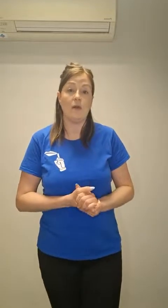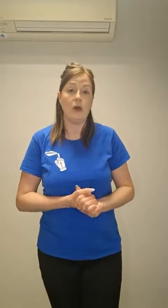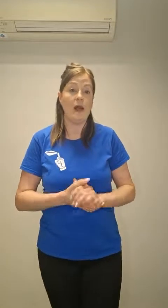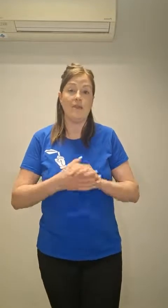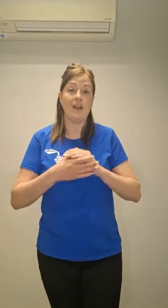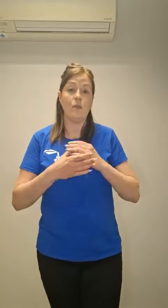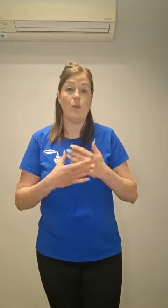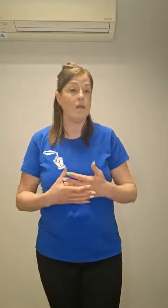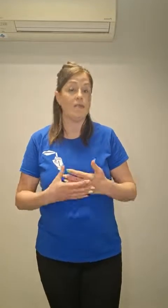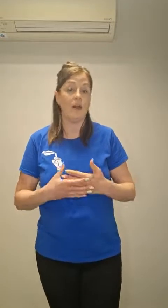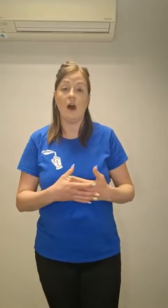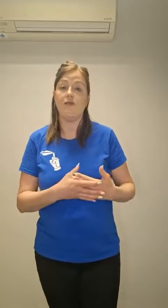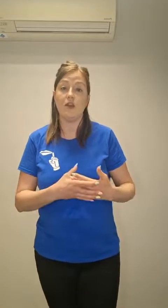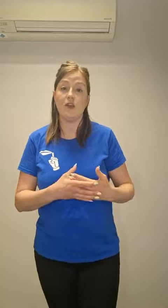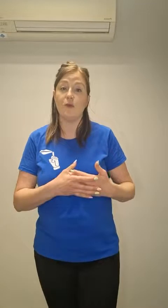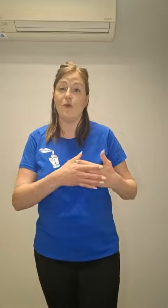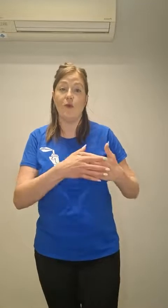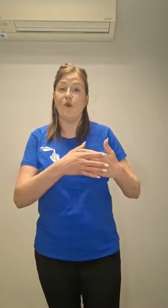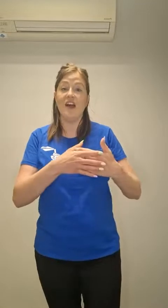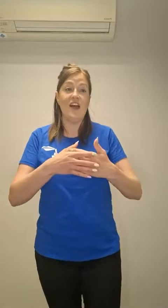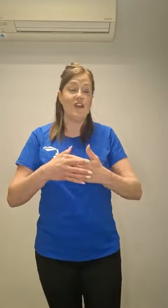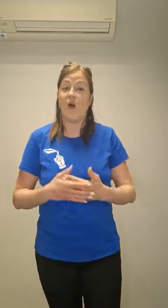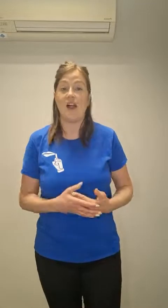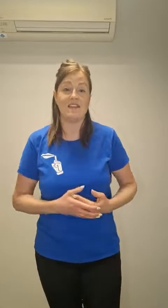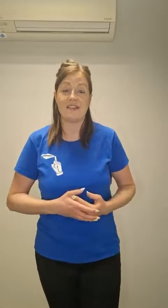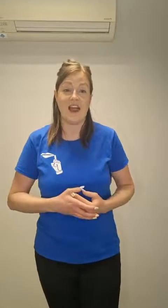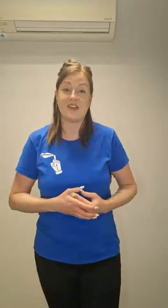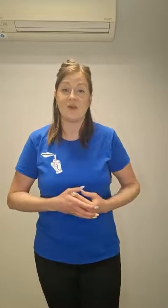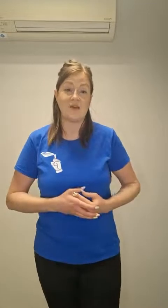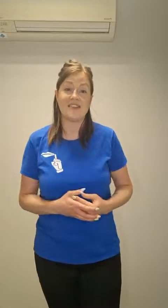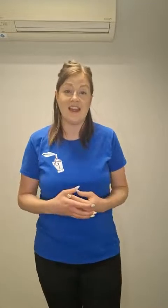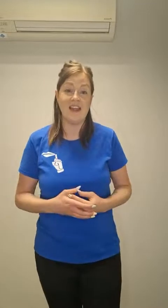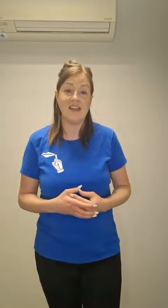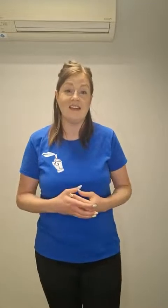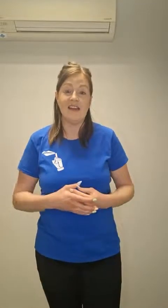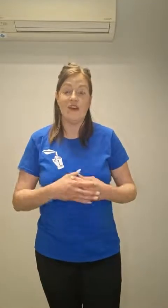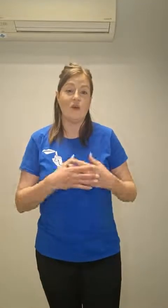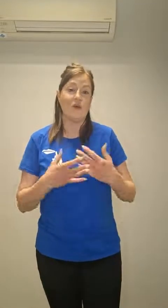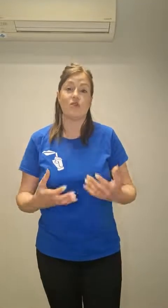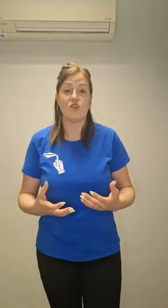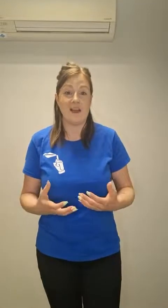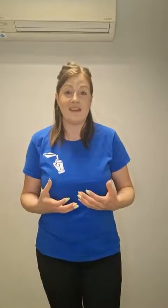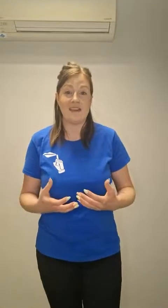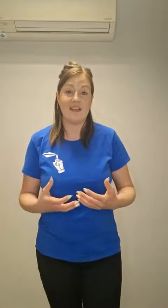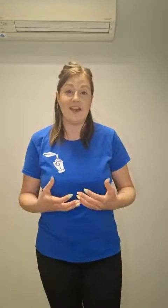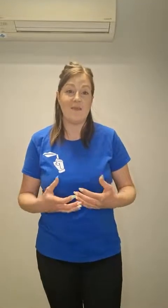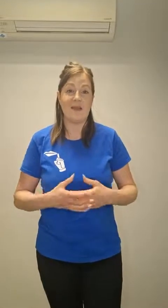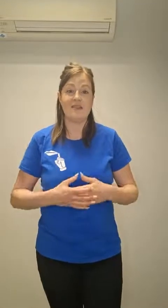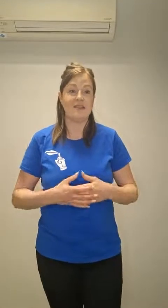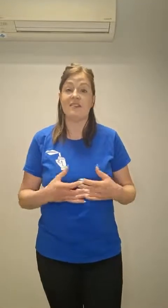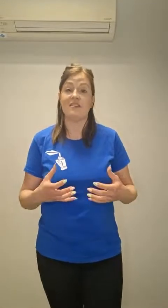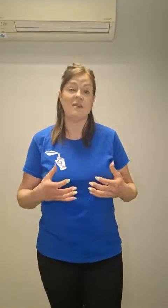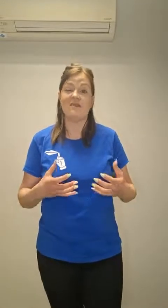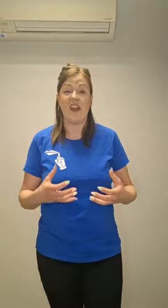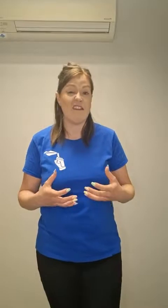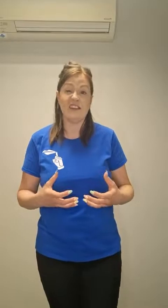and they won't laugh at you or not understand what you're saying or what you're trying to say, because the system is very